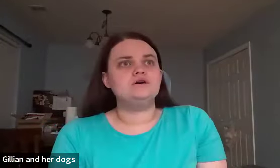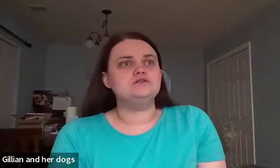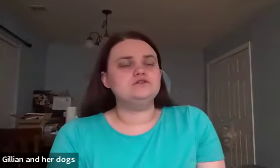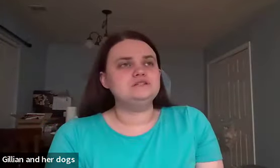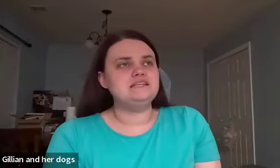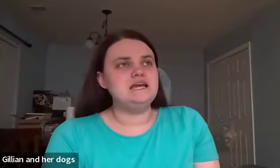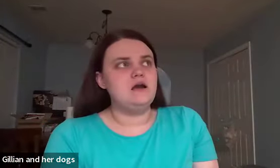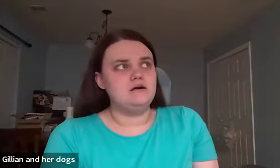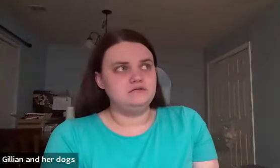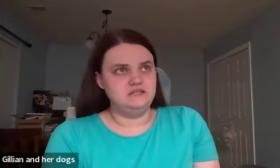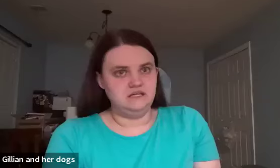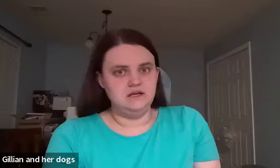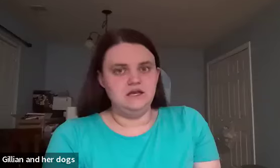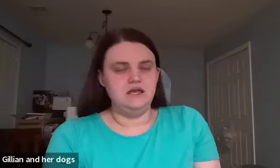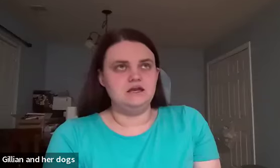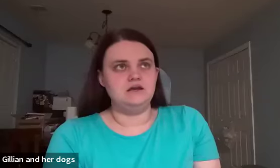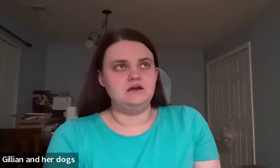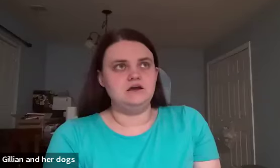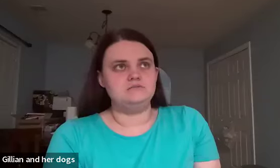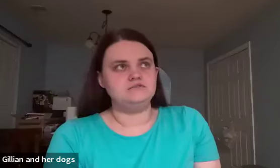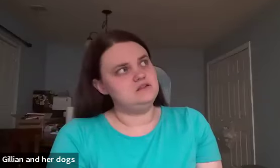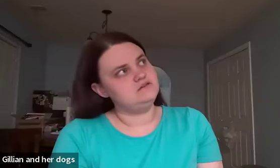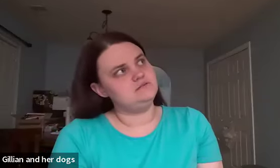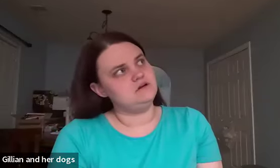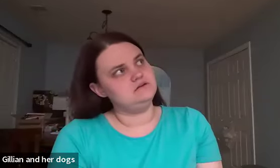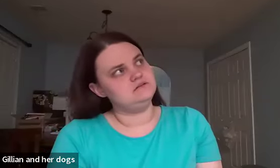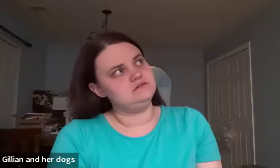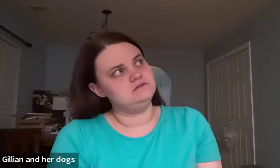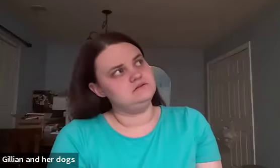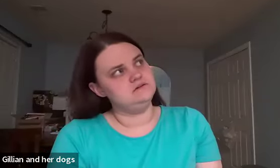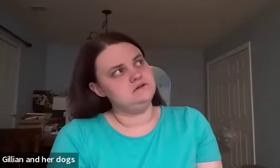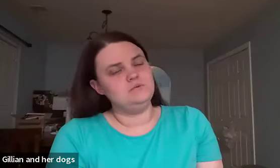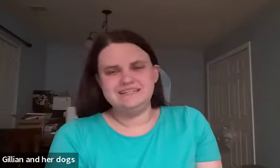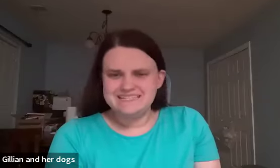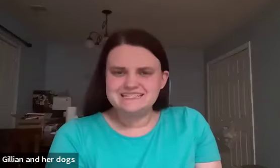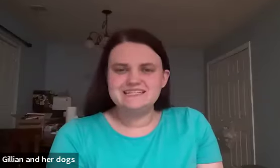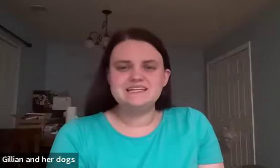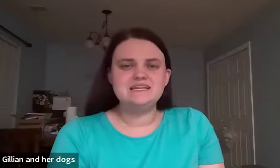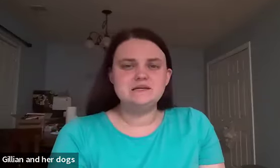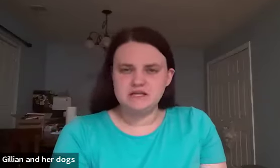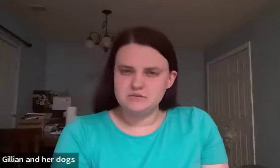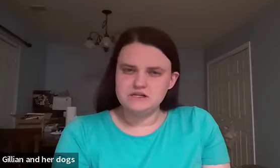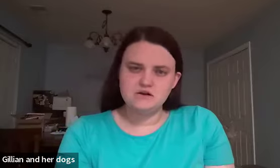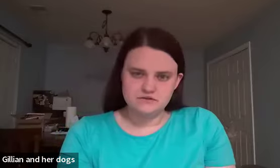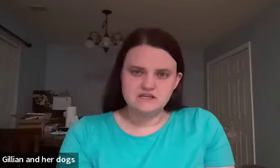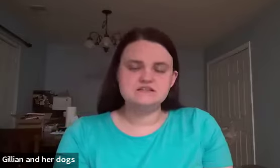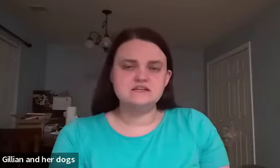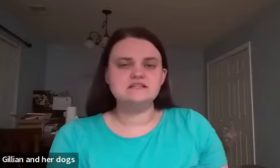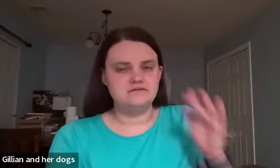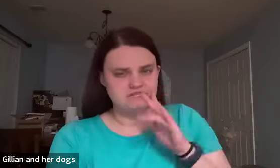For groceries like Aldi and I'm trying to think of somewhere else. When Dixie, Piggly Wiggly, all those kinds of things, I've seen